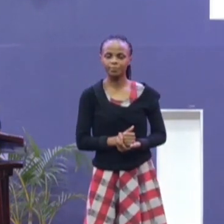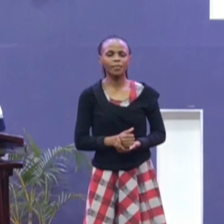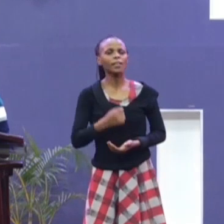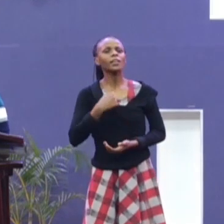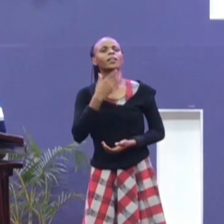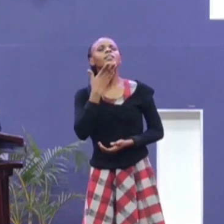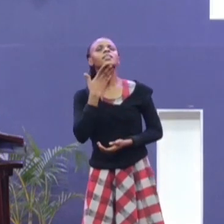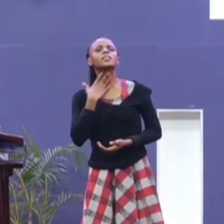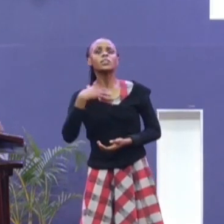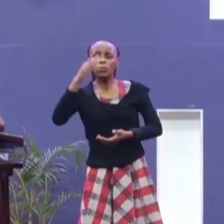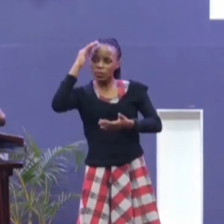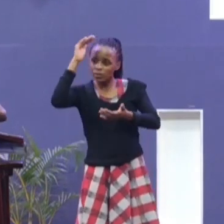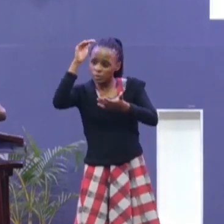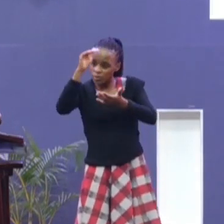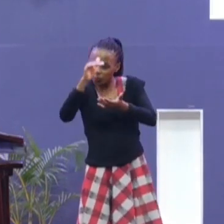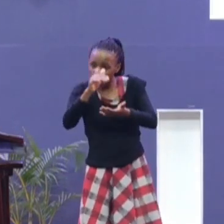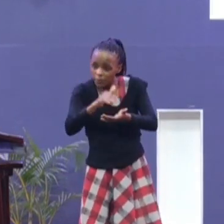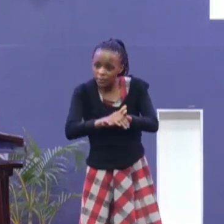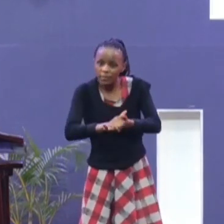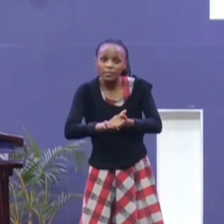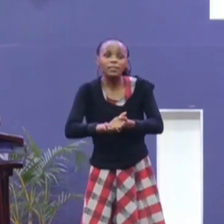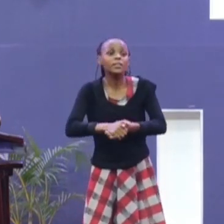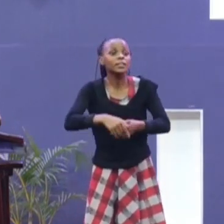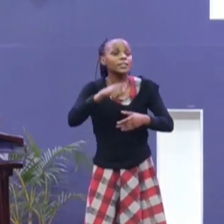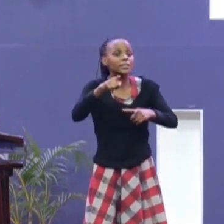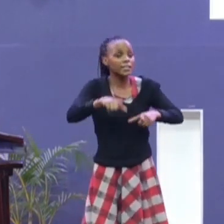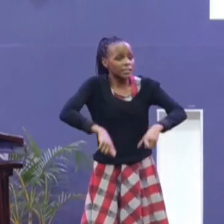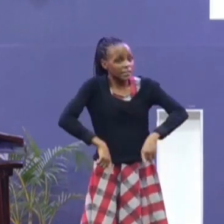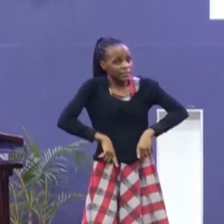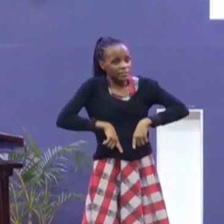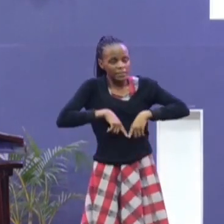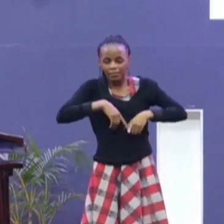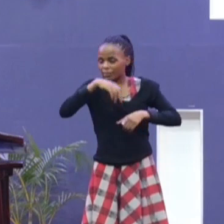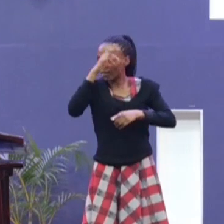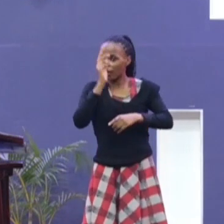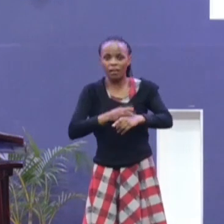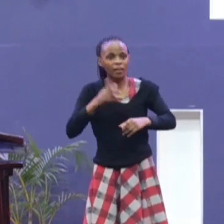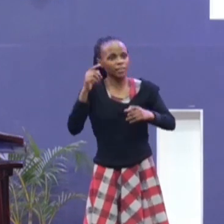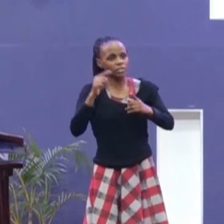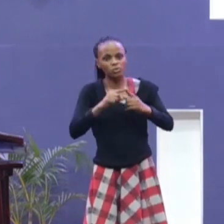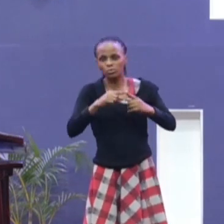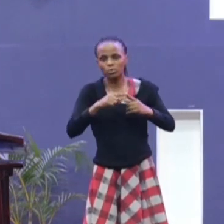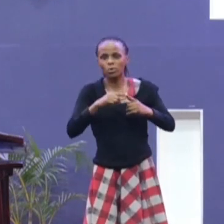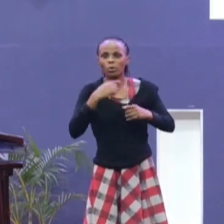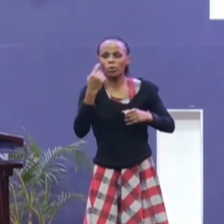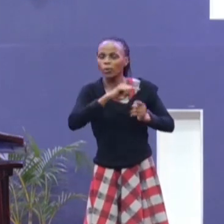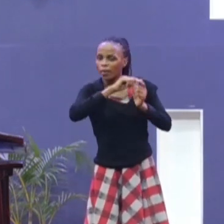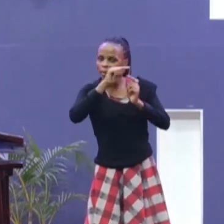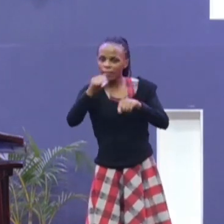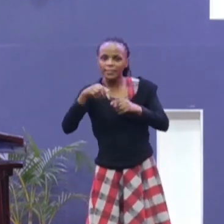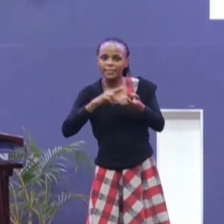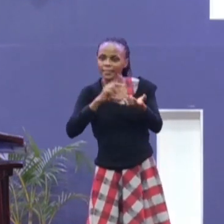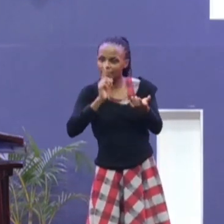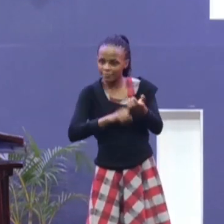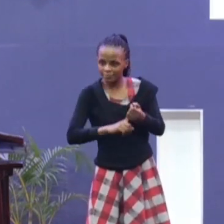I want to believe buno bulamu tokyabu subscribingako. I want to believe you no longer subscribe to this kind of life.